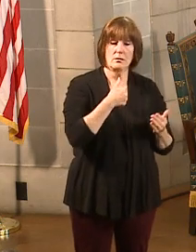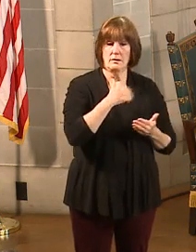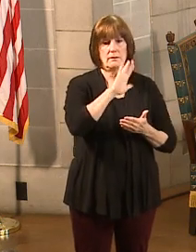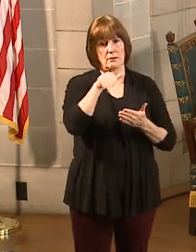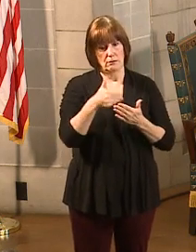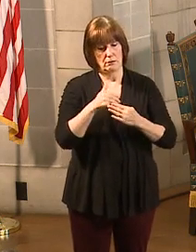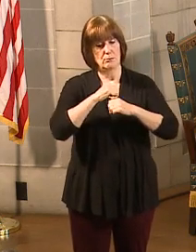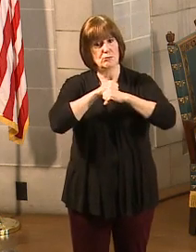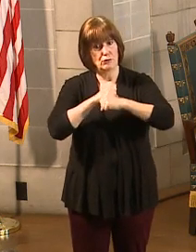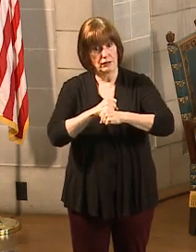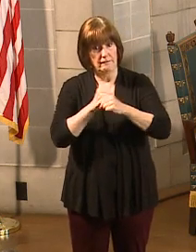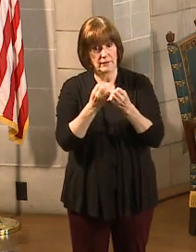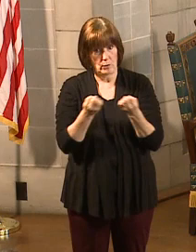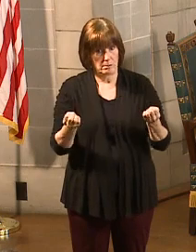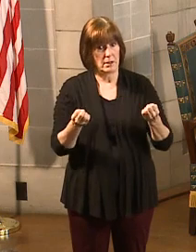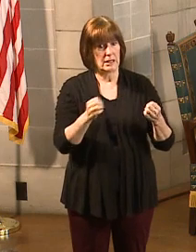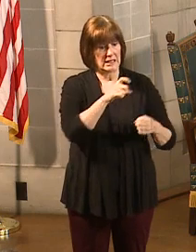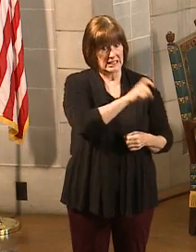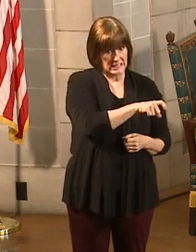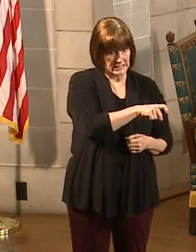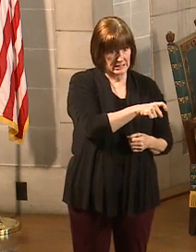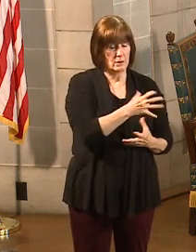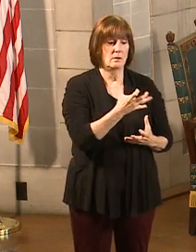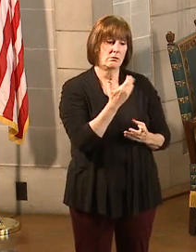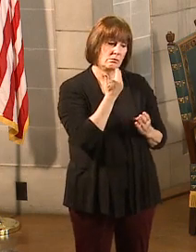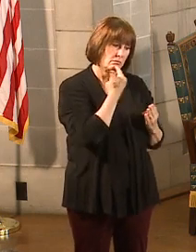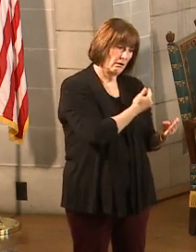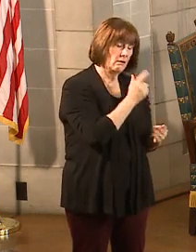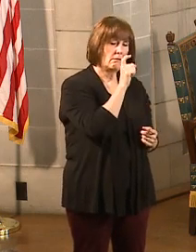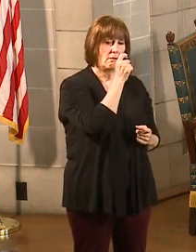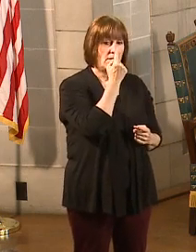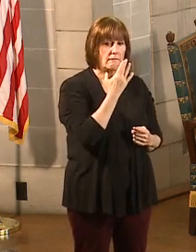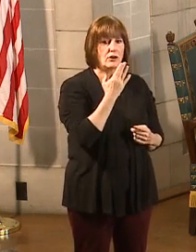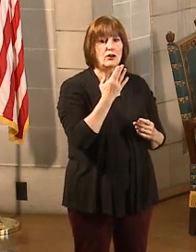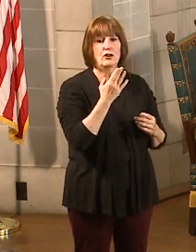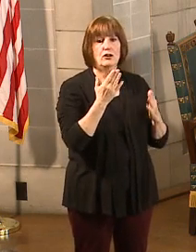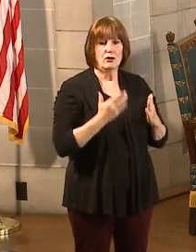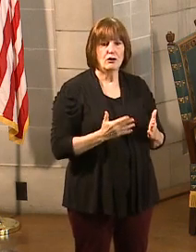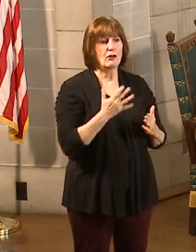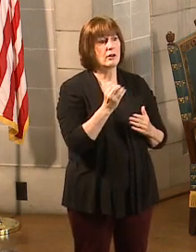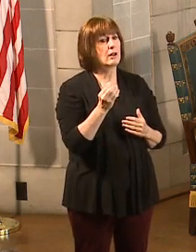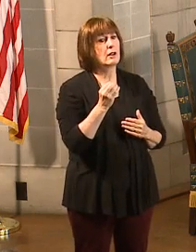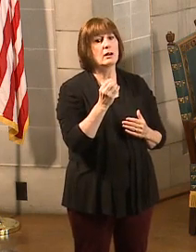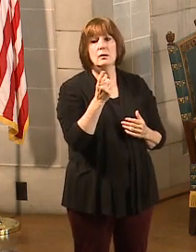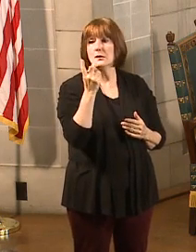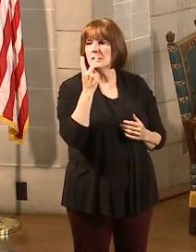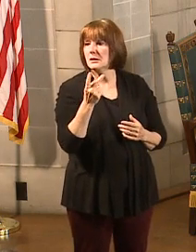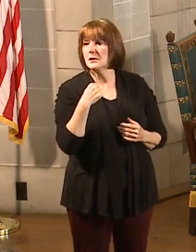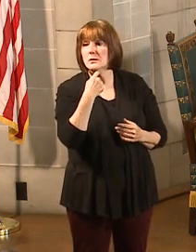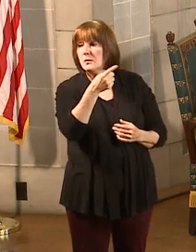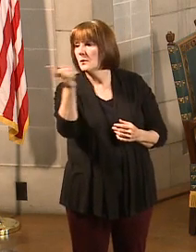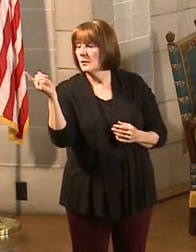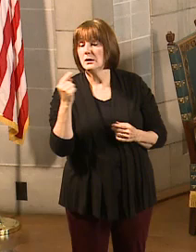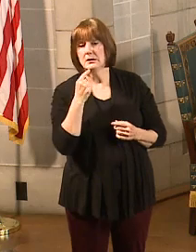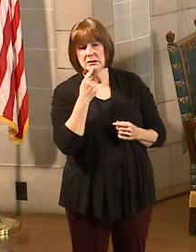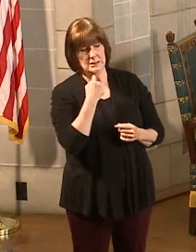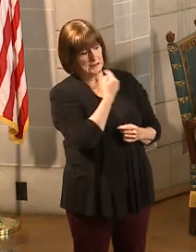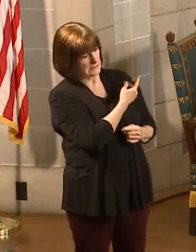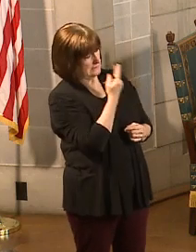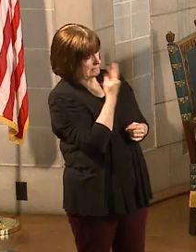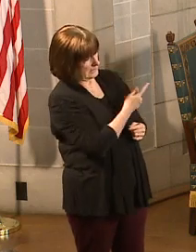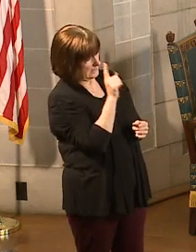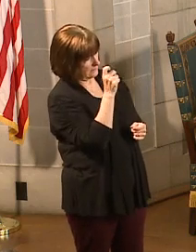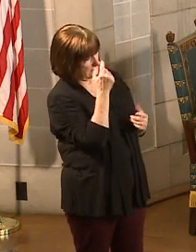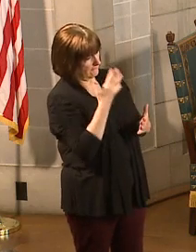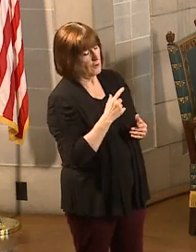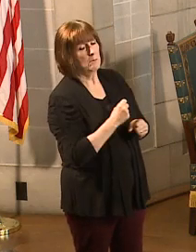protective equipment that we need. And I want to thank the governor's office, and all of my presidents said, when you see the governor today, be sure you thank him, because we couldn't have pulled this